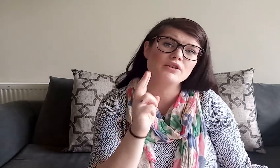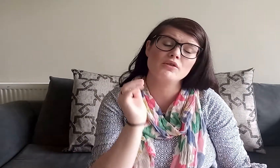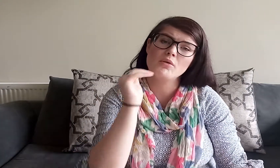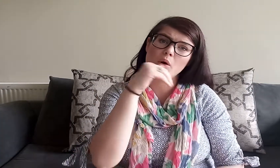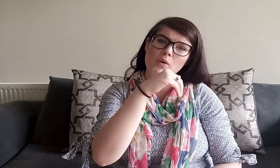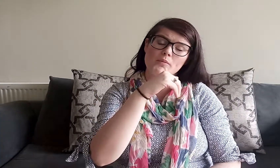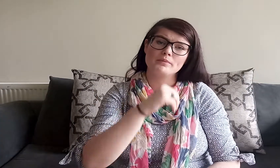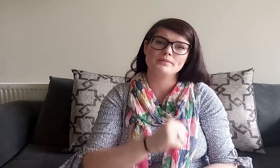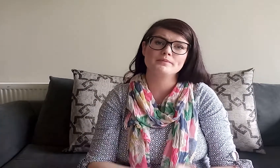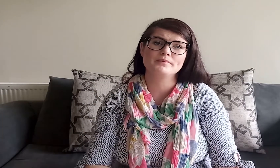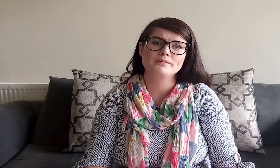new home."